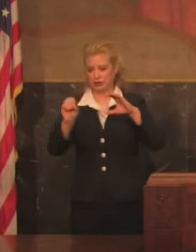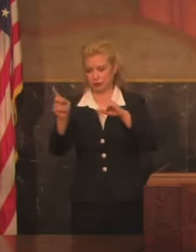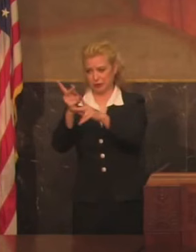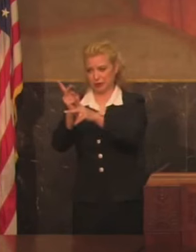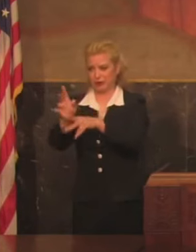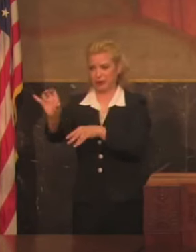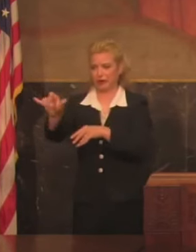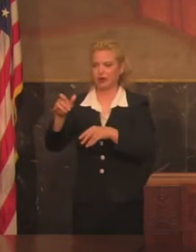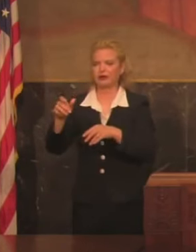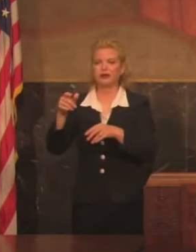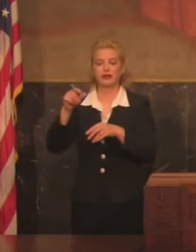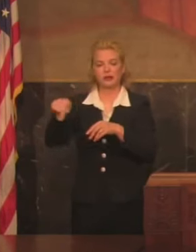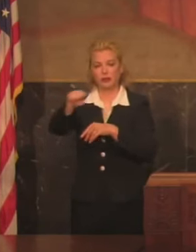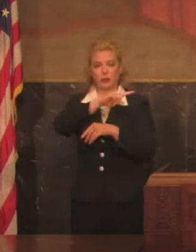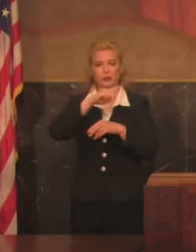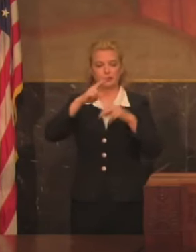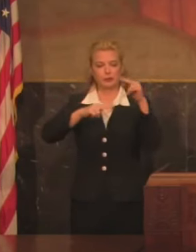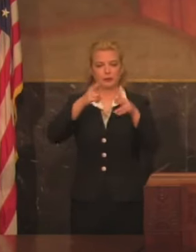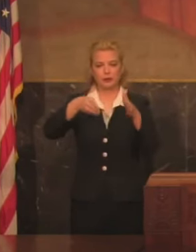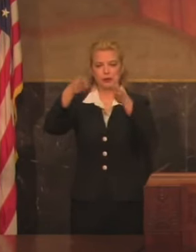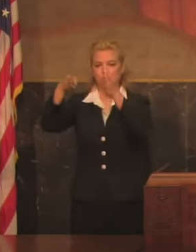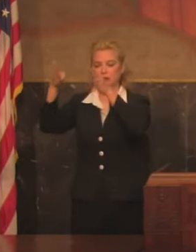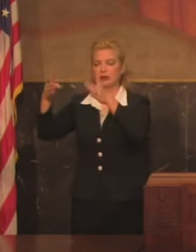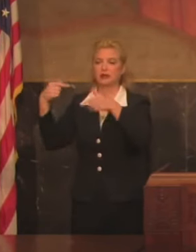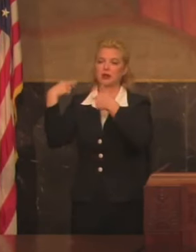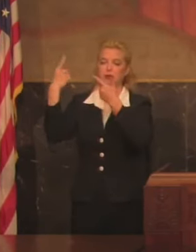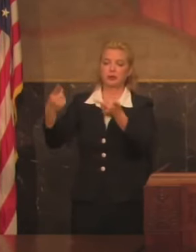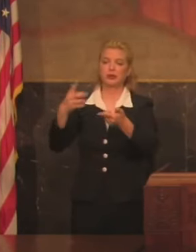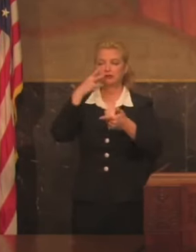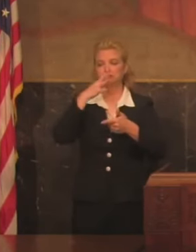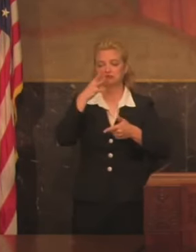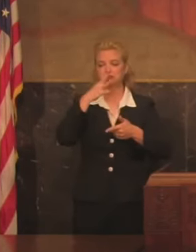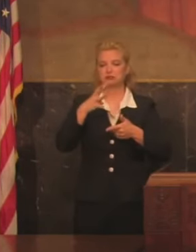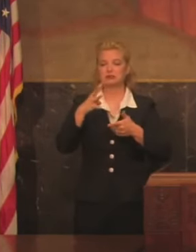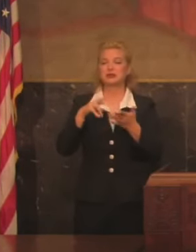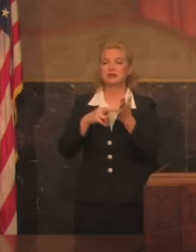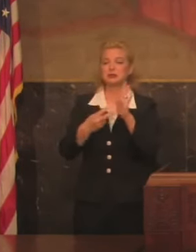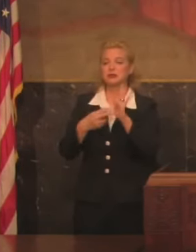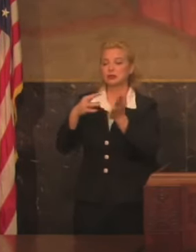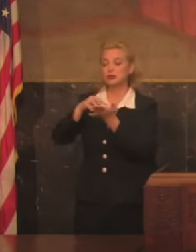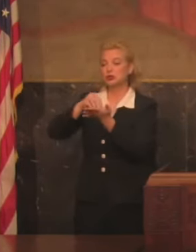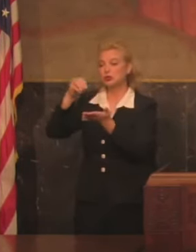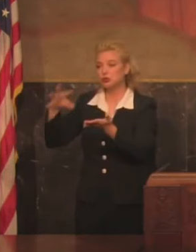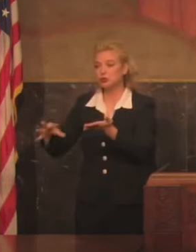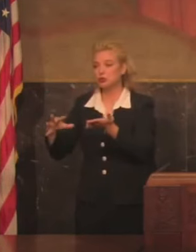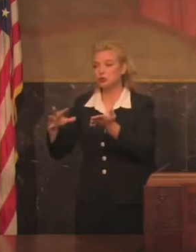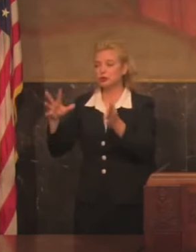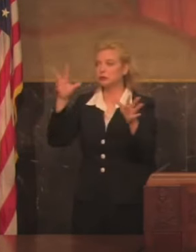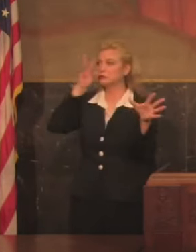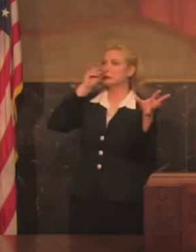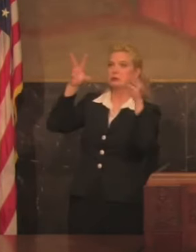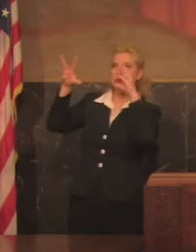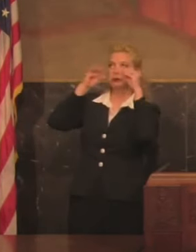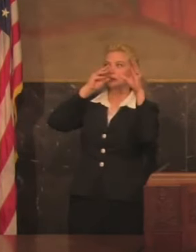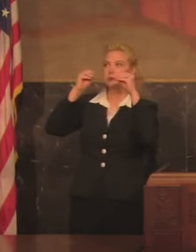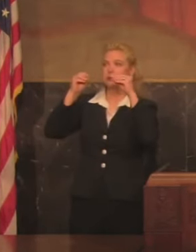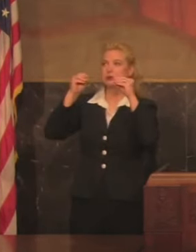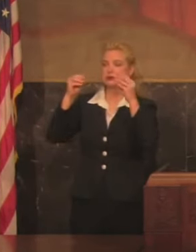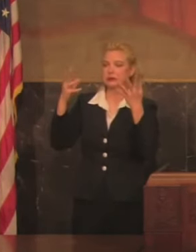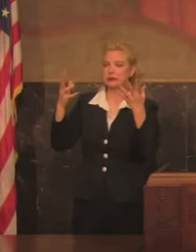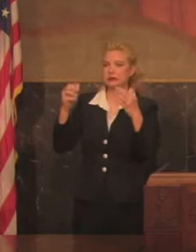Because of the neglect that these buildings have faced for too long, our students are actually exposed to substandard and sometimes dangerous